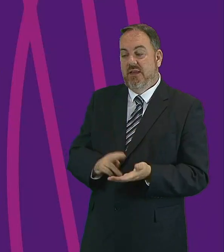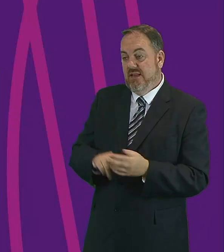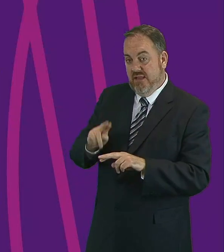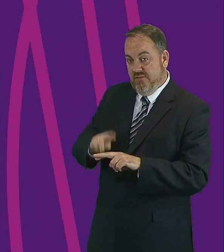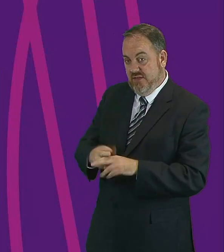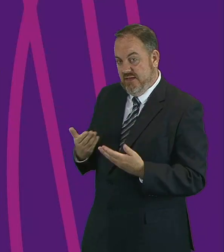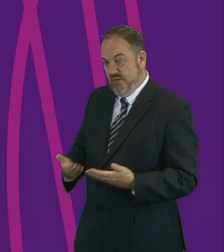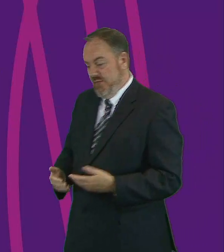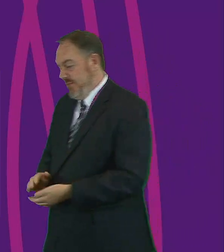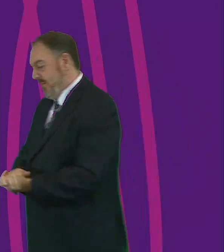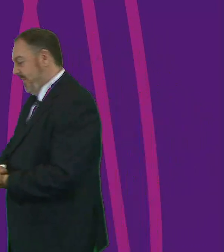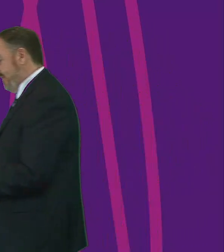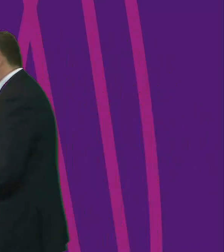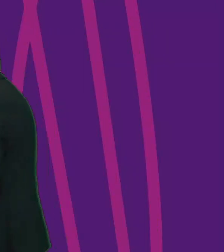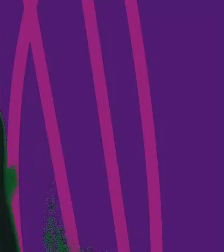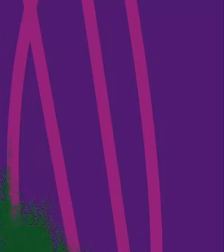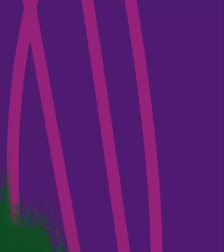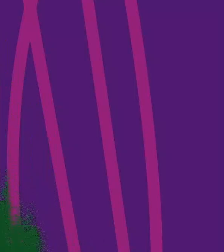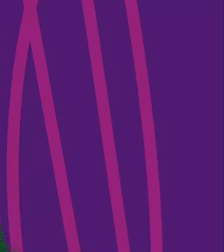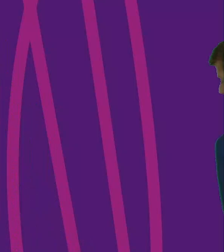followed by Alistair Allen.